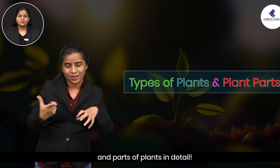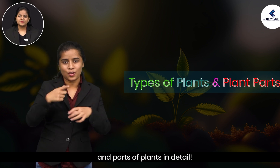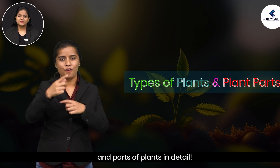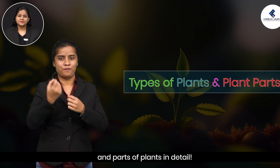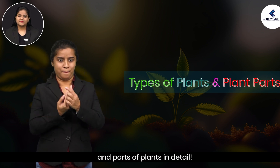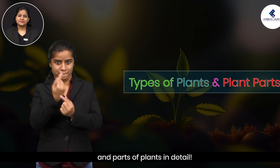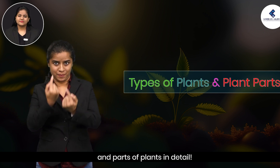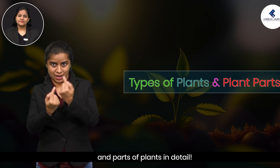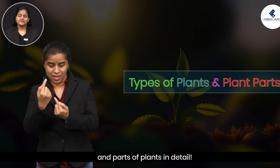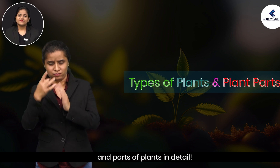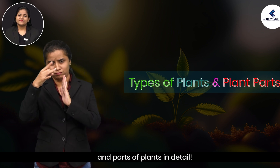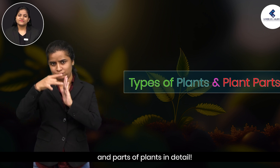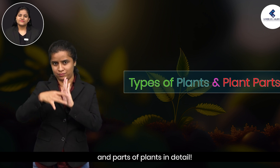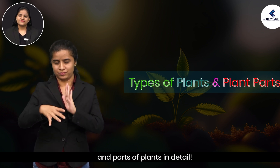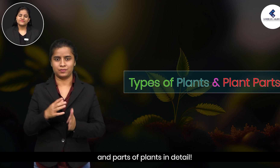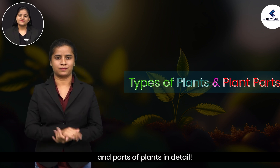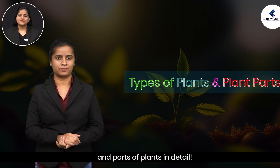detail.